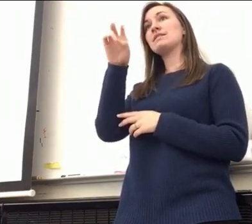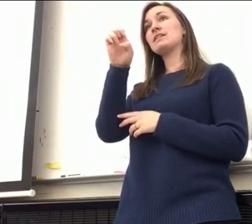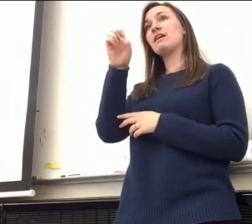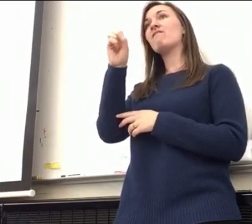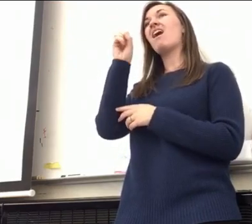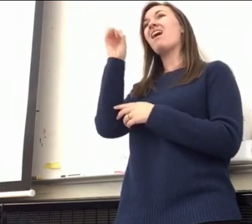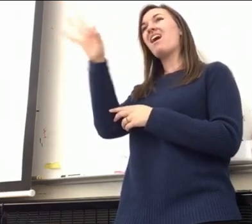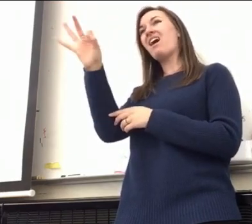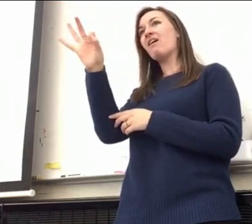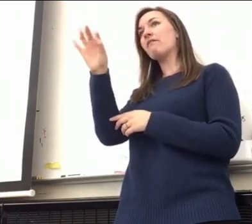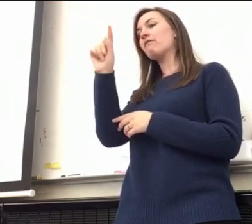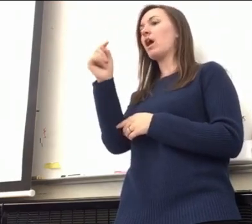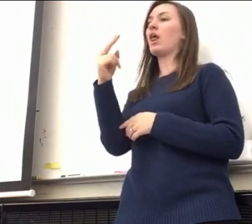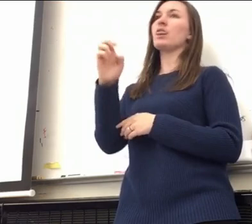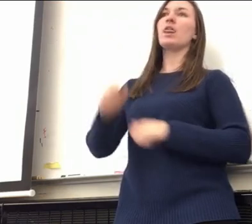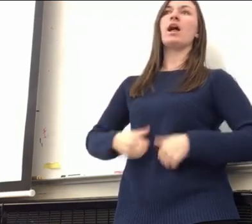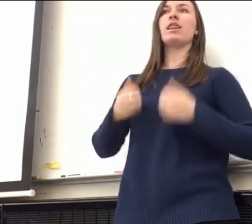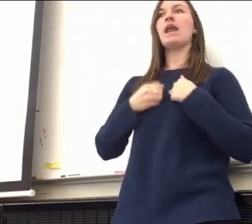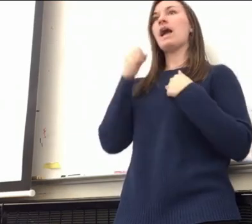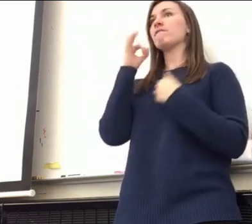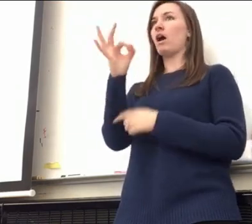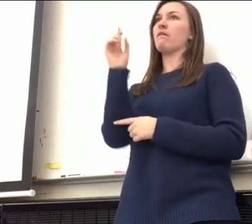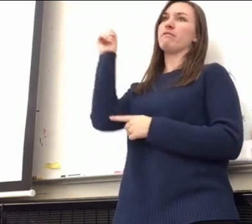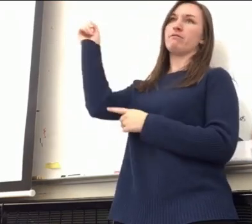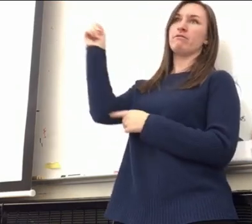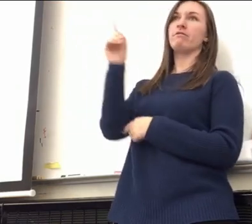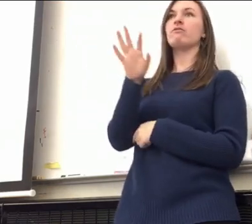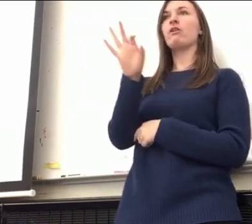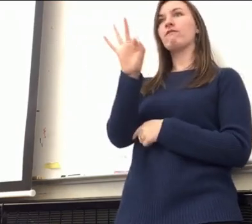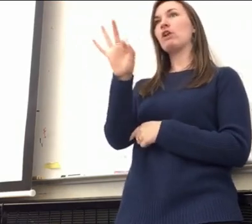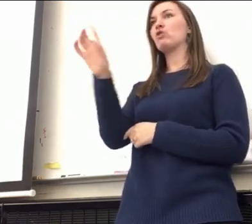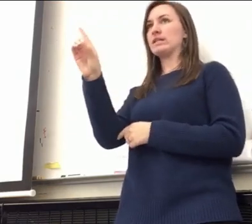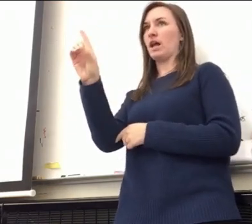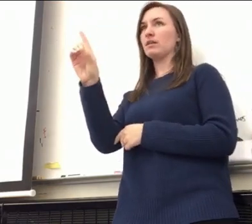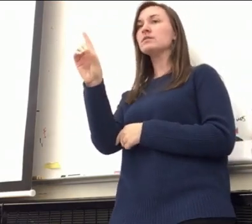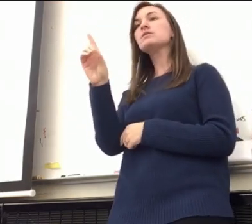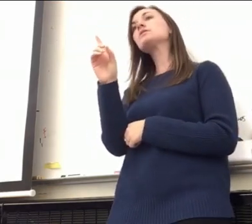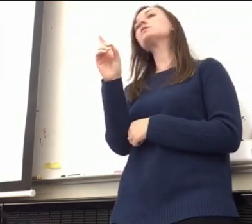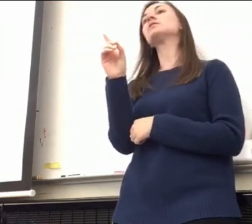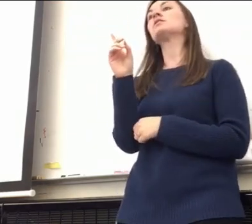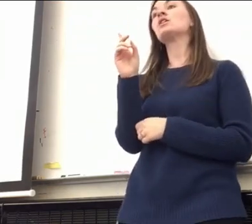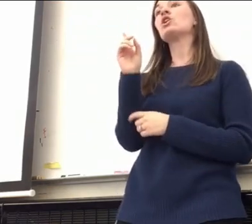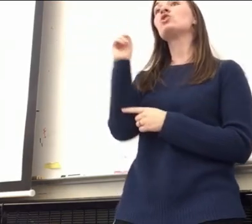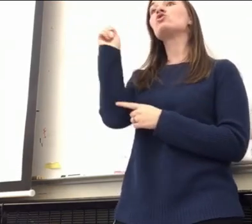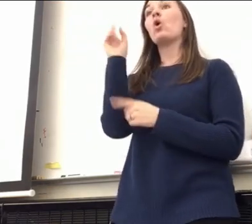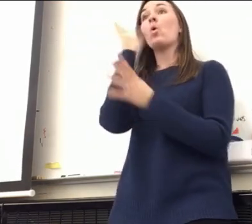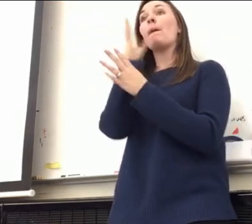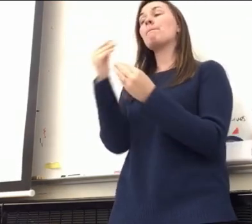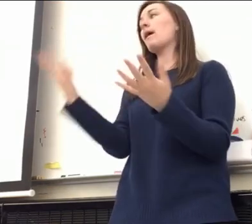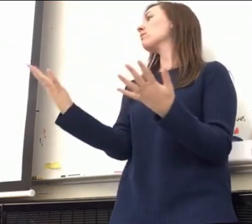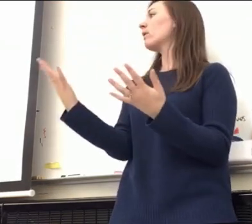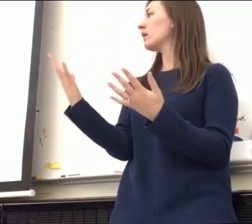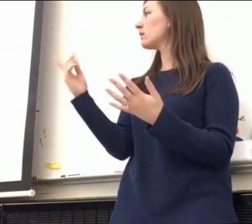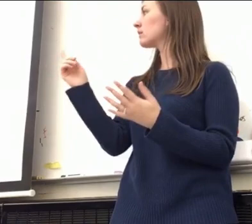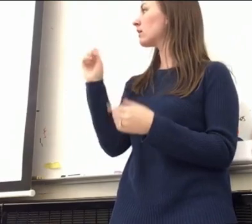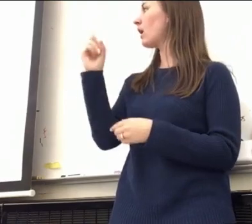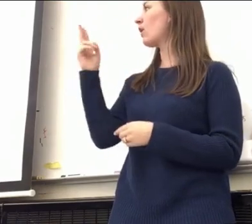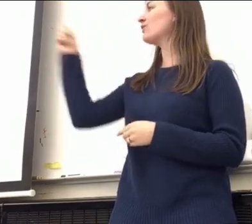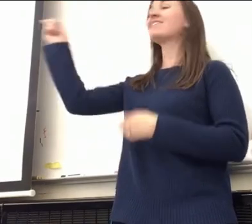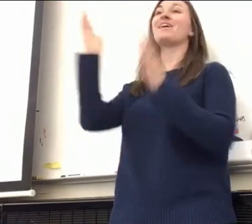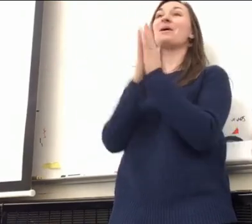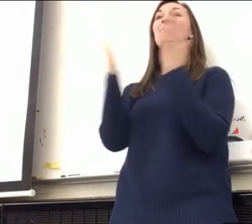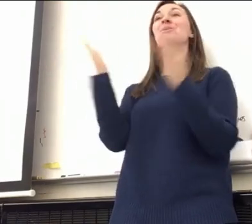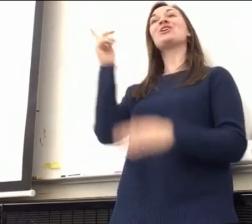of the life of Frederick Douglass. Frederick Douglass, by the way, we are going to, hey, here's a